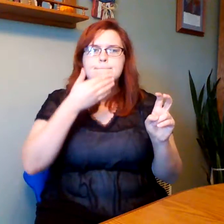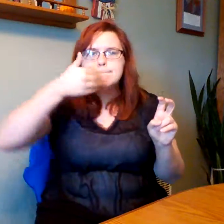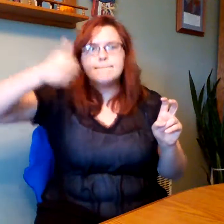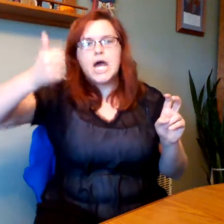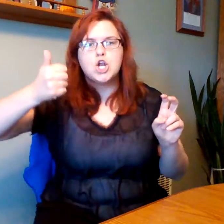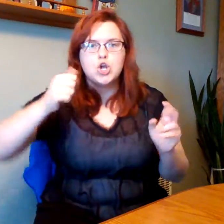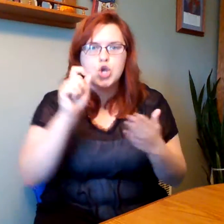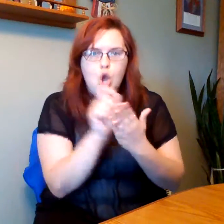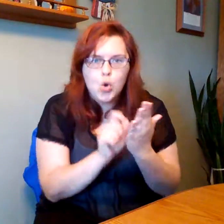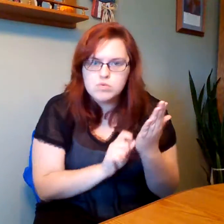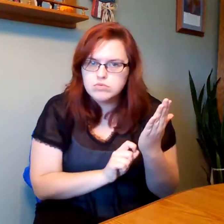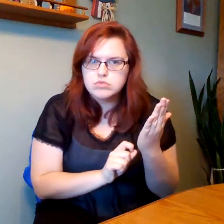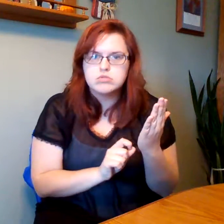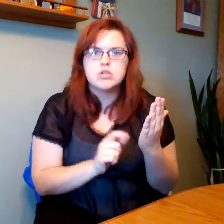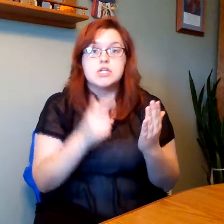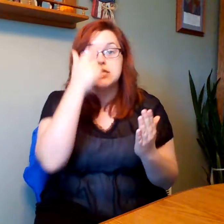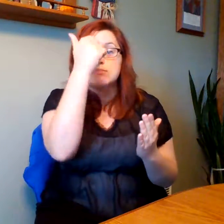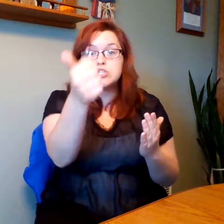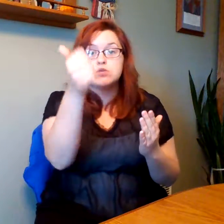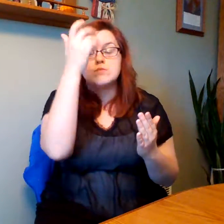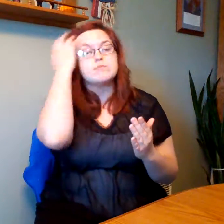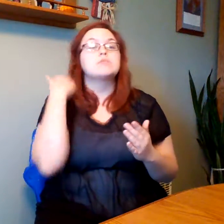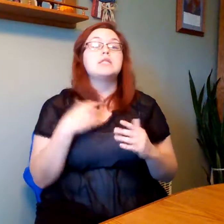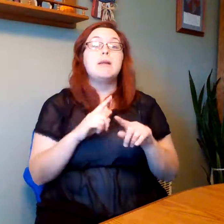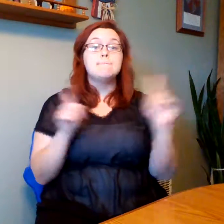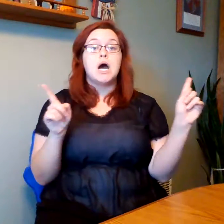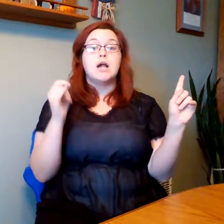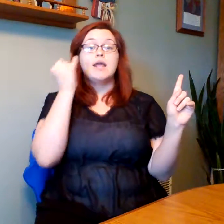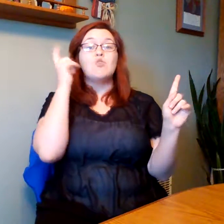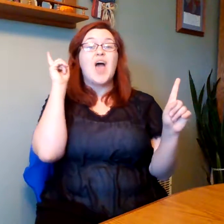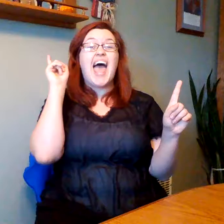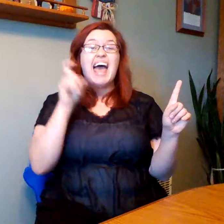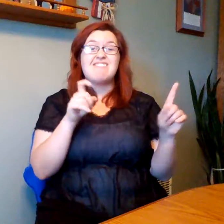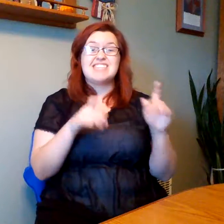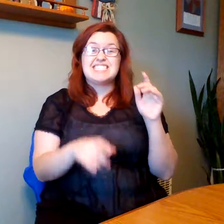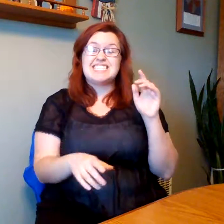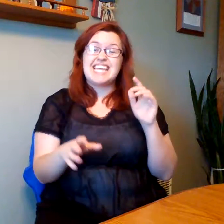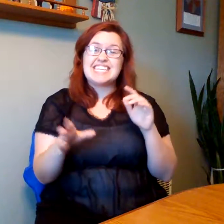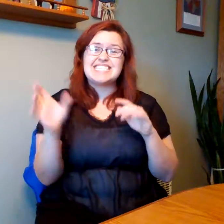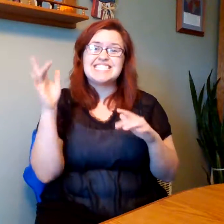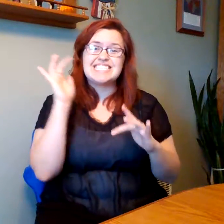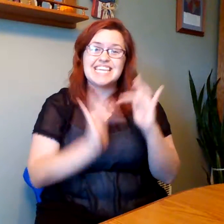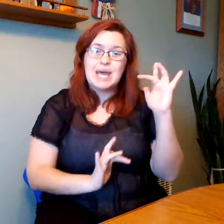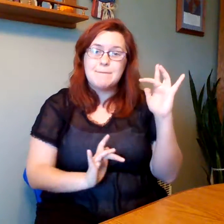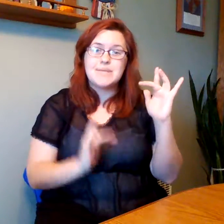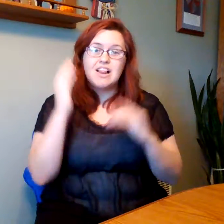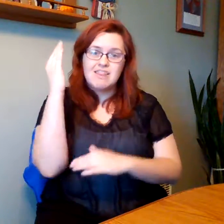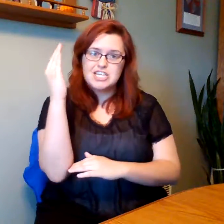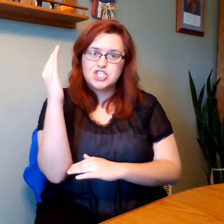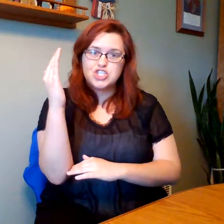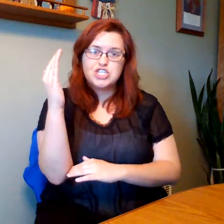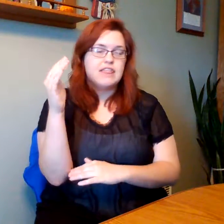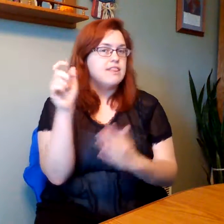things. However, if you have to miss a lecture or you want another perspective on what went on in lecture, the Black Lightning lecture notes can